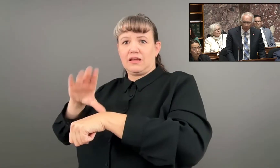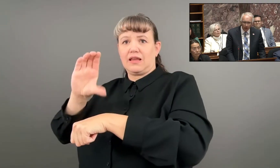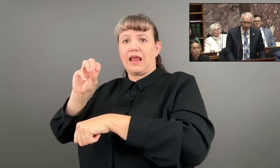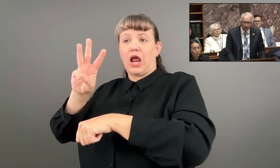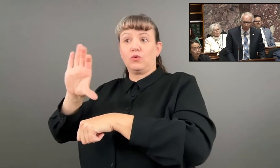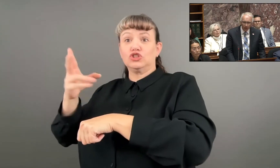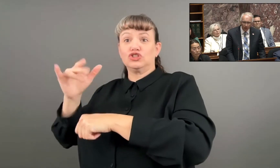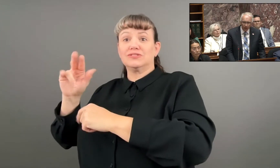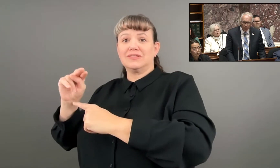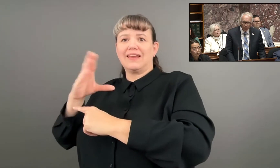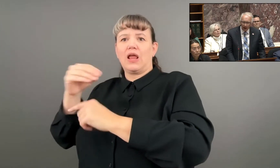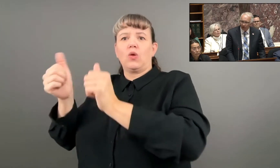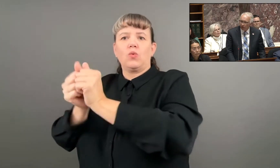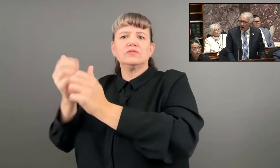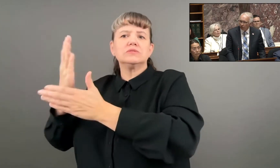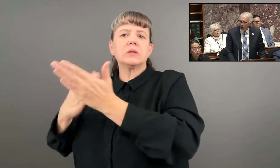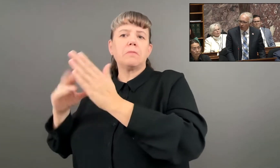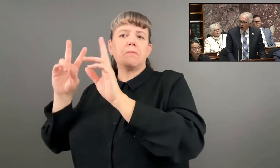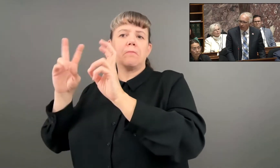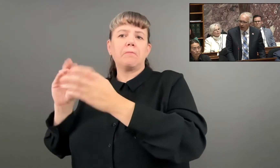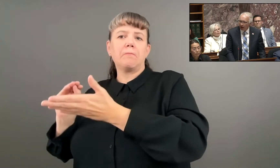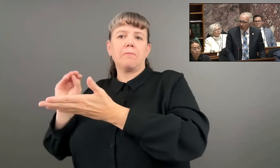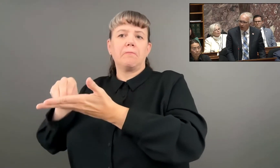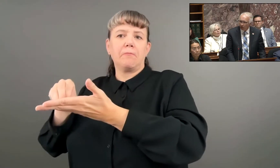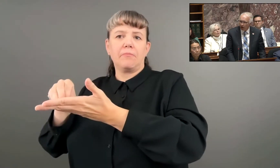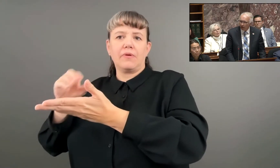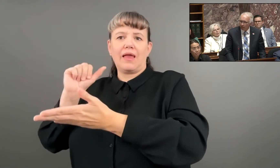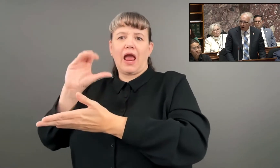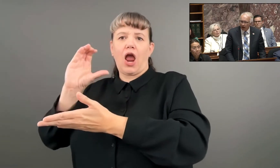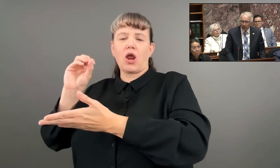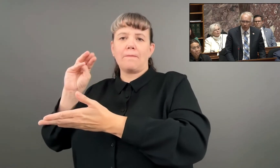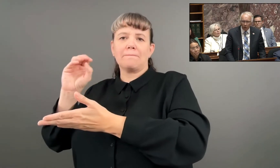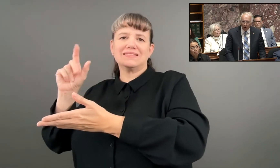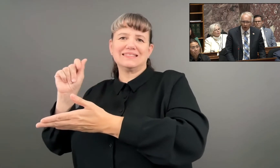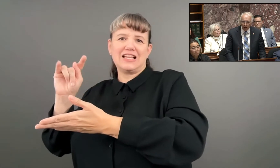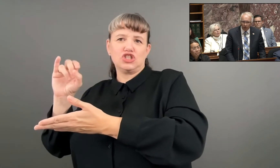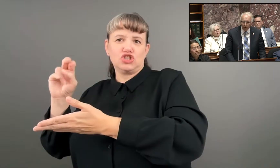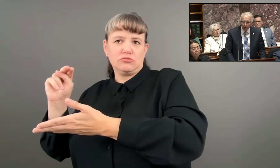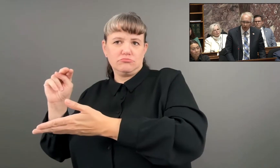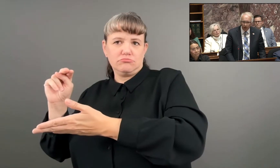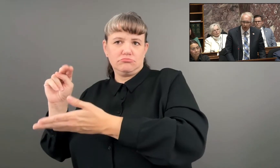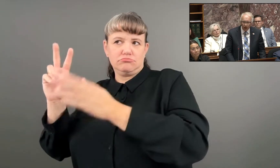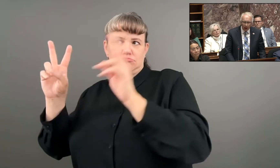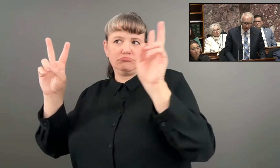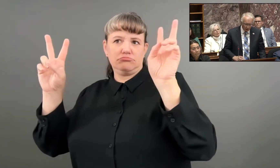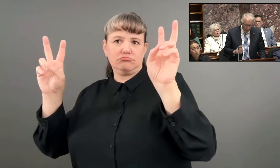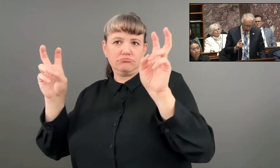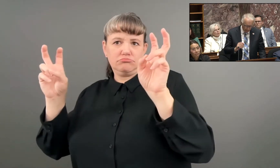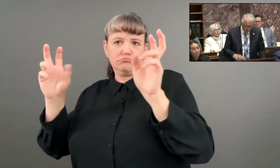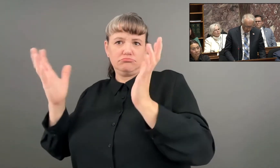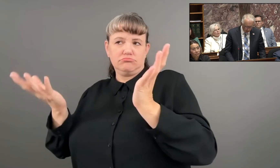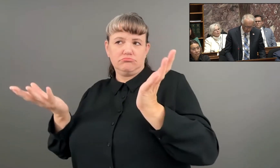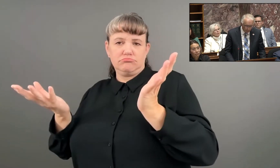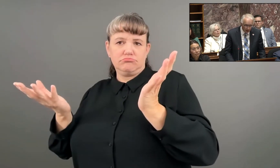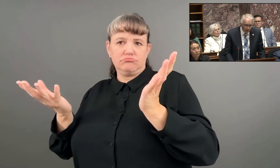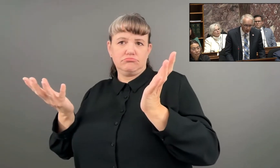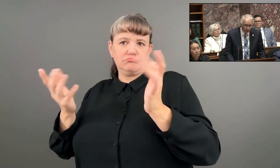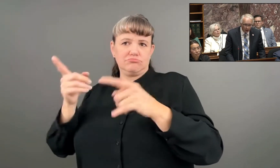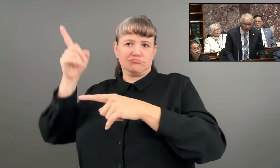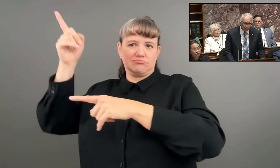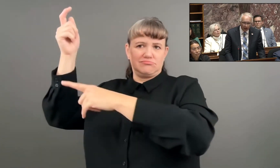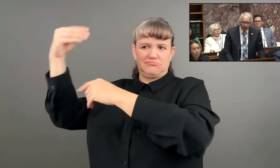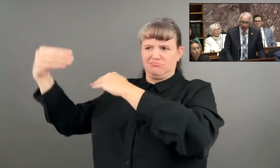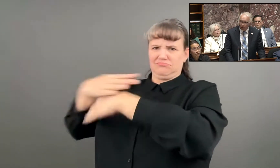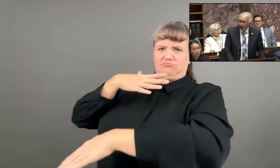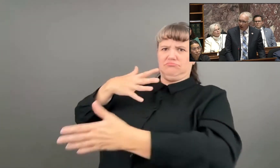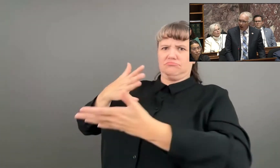quote. That's the uncertainty that has been created by this court case. And so perhaps the Premier